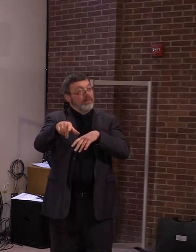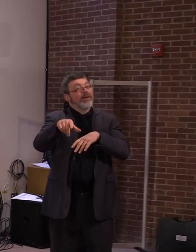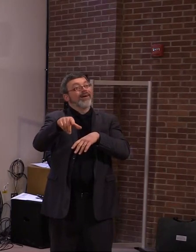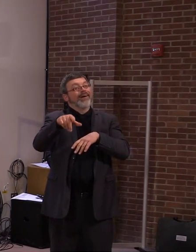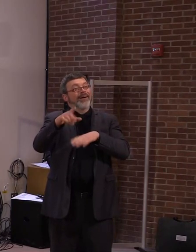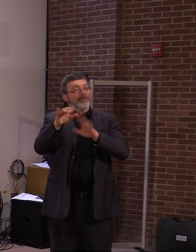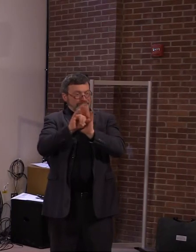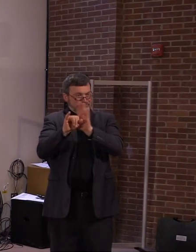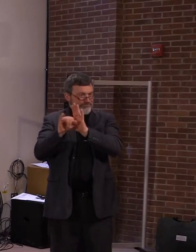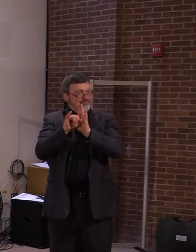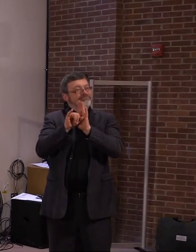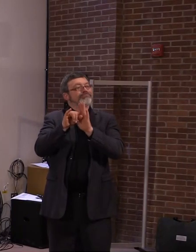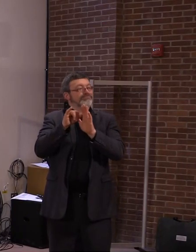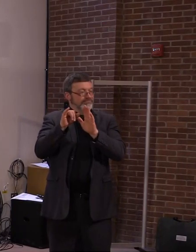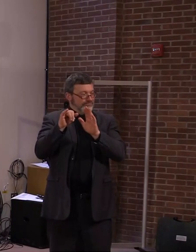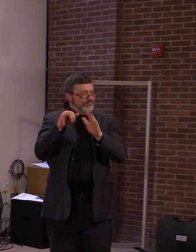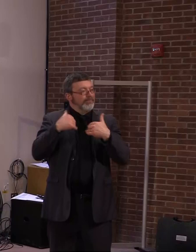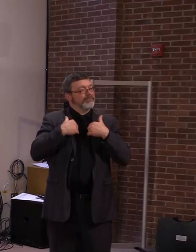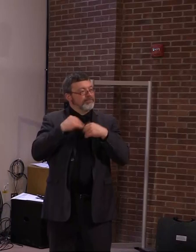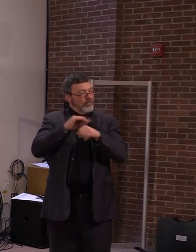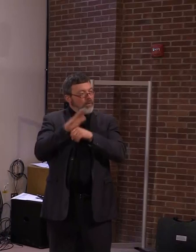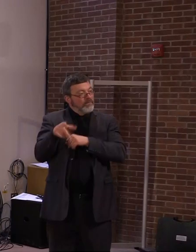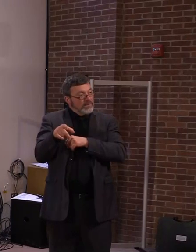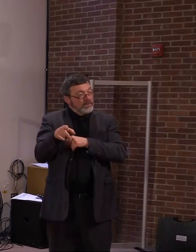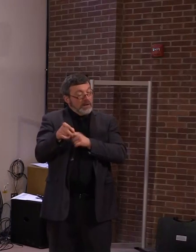being sequenced thereafter.